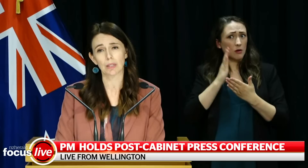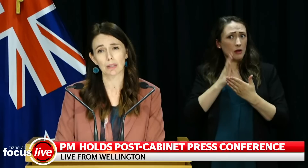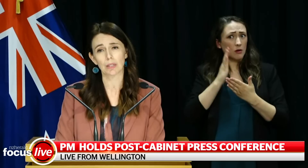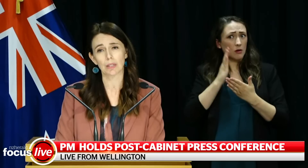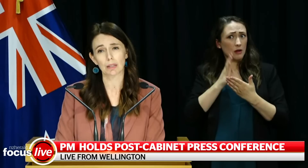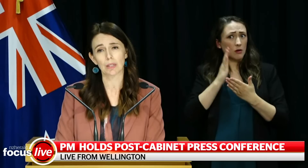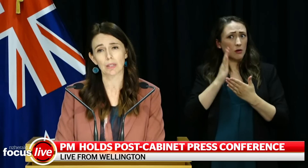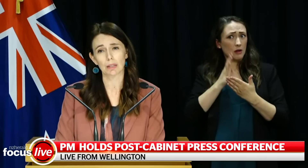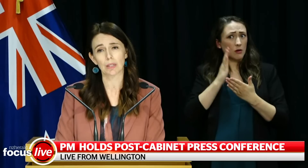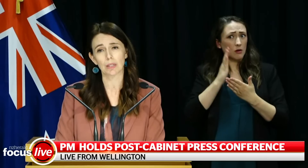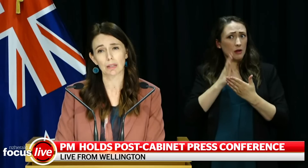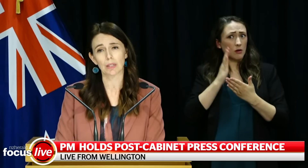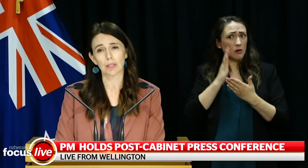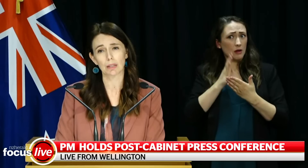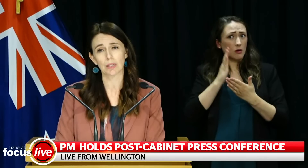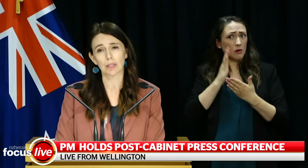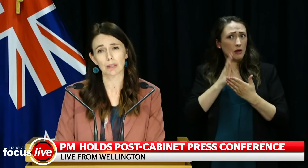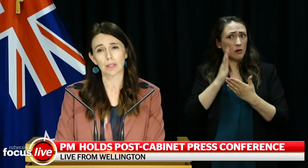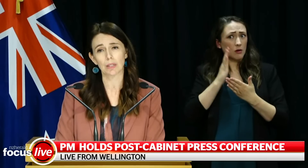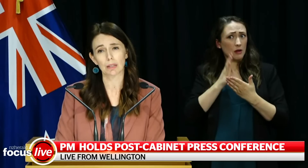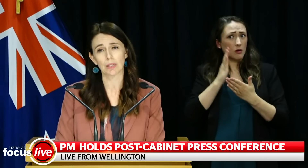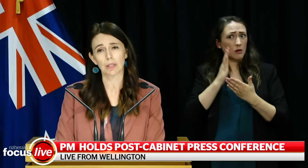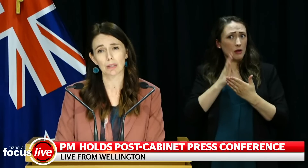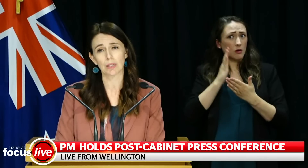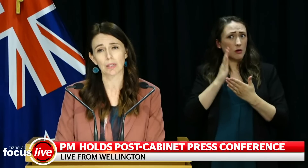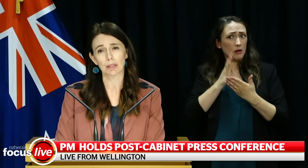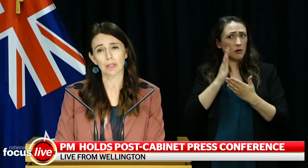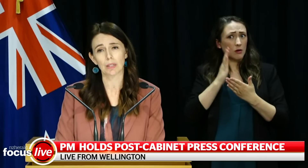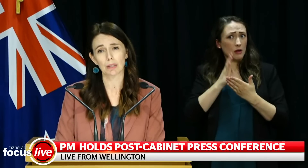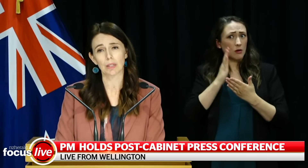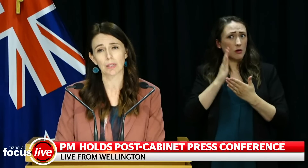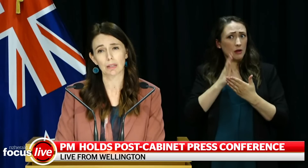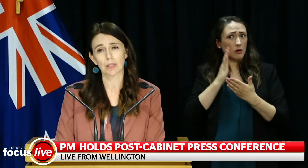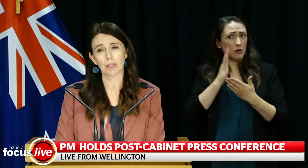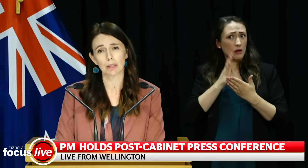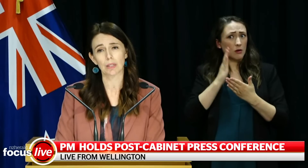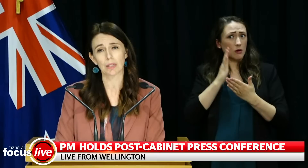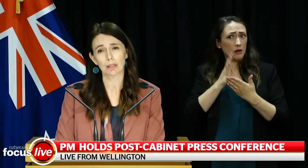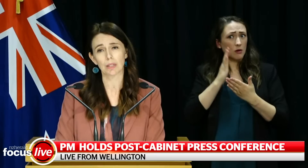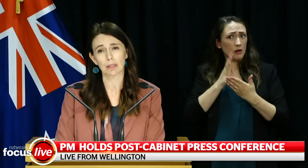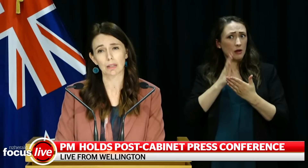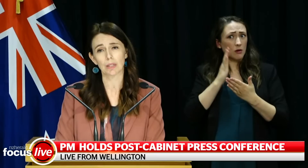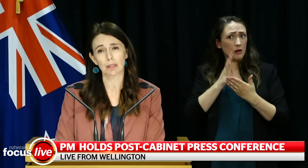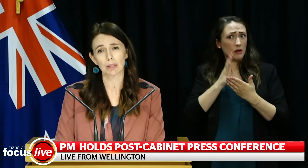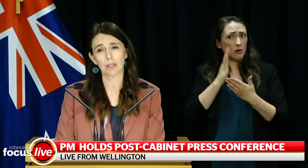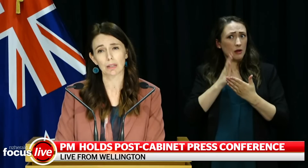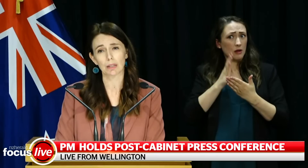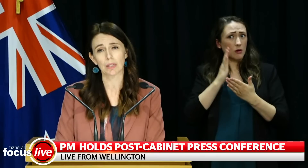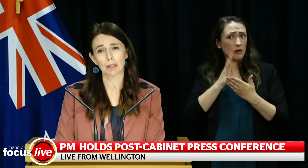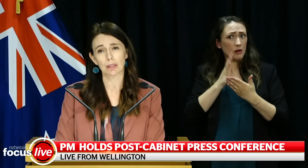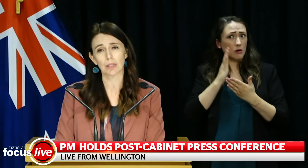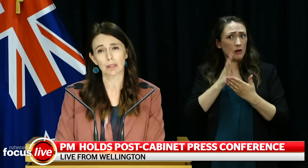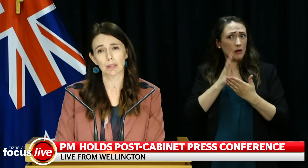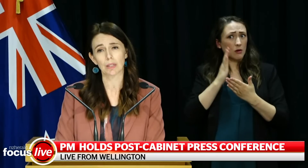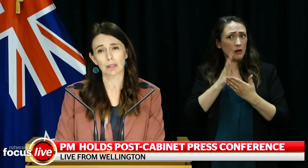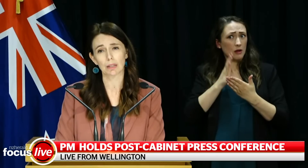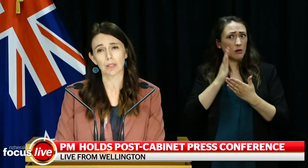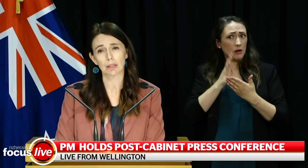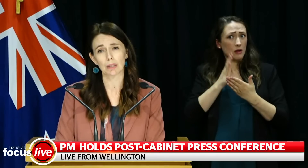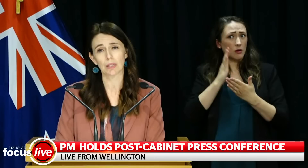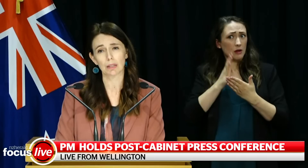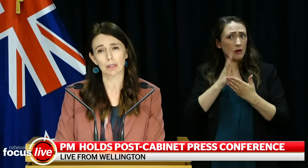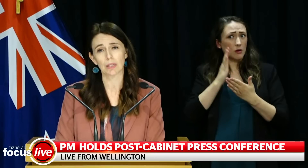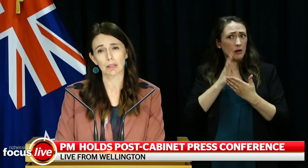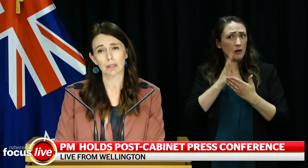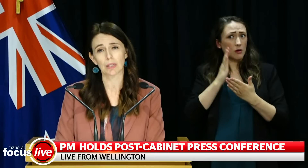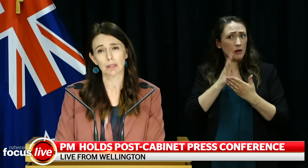very different situation. Test release is a different example to just releasing after a certain day. So are you looking They are specifically totally there?